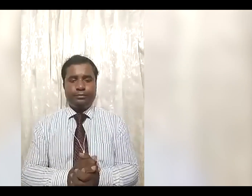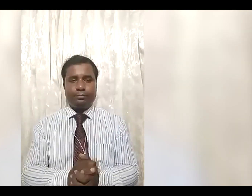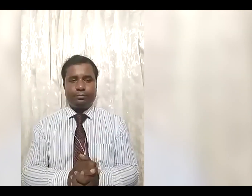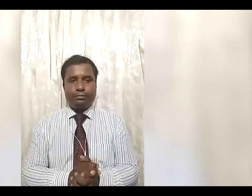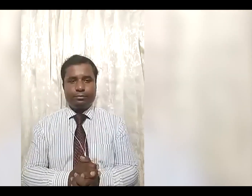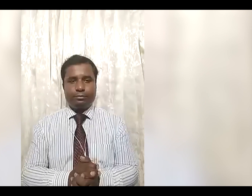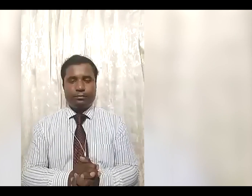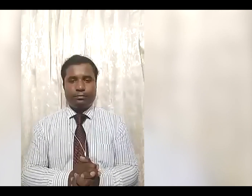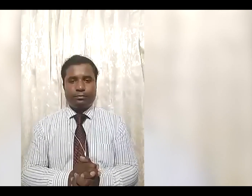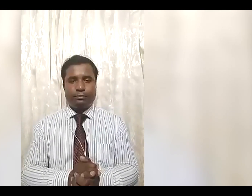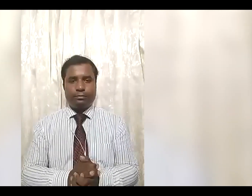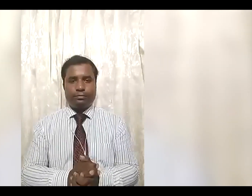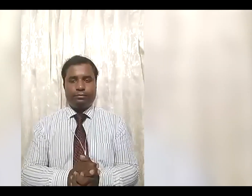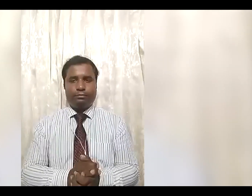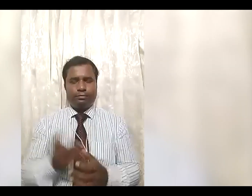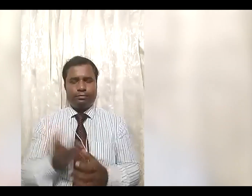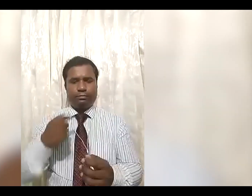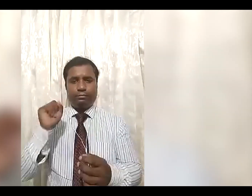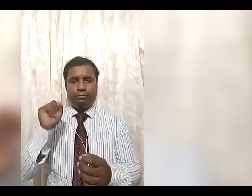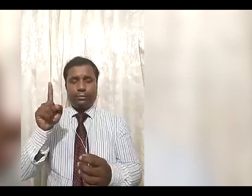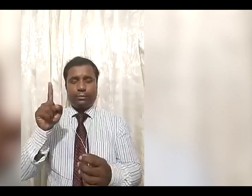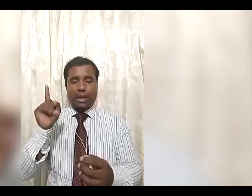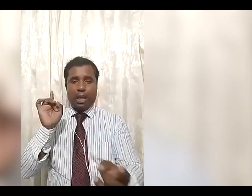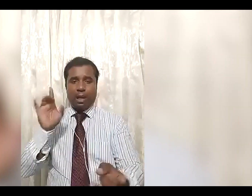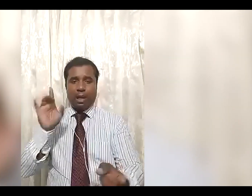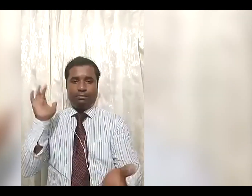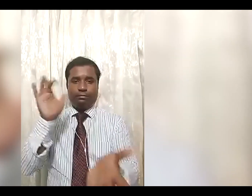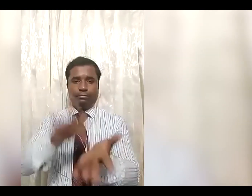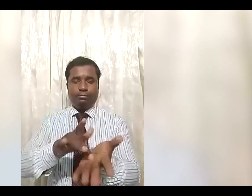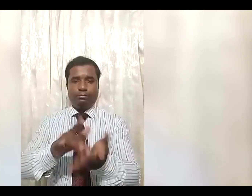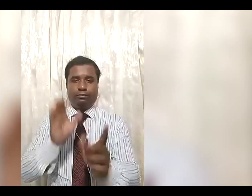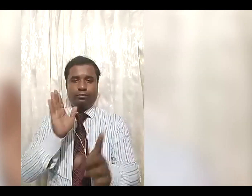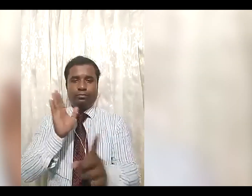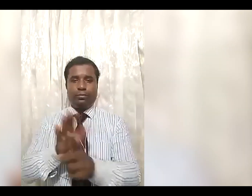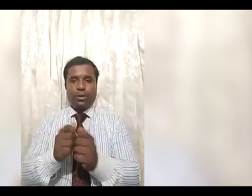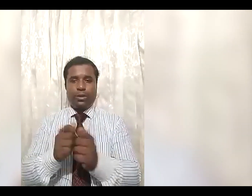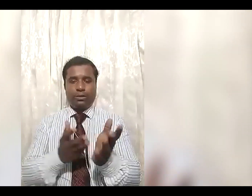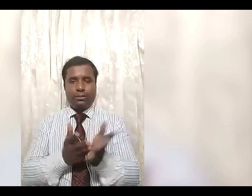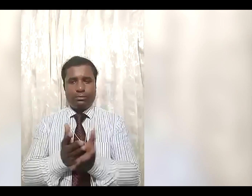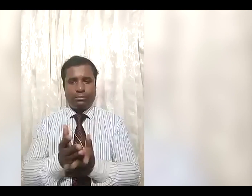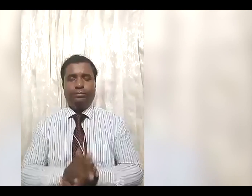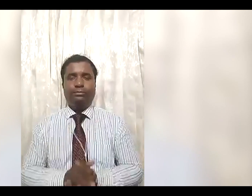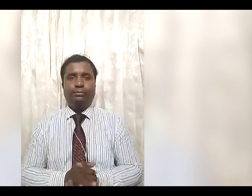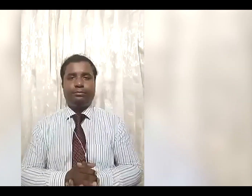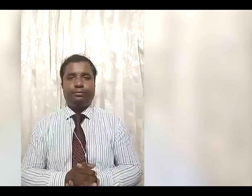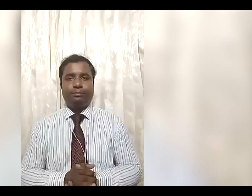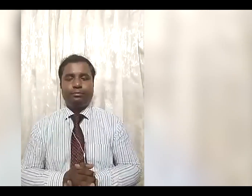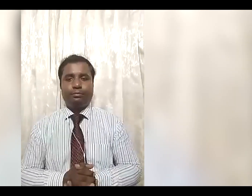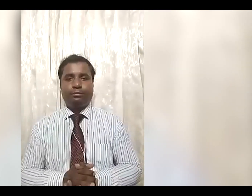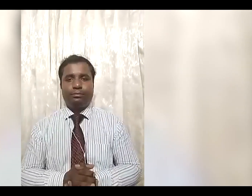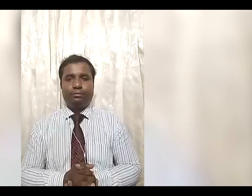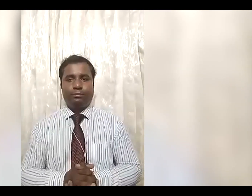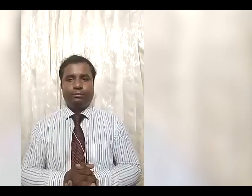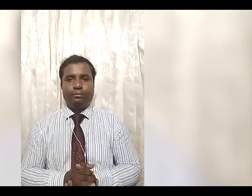Does that seem like an appropriate thought? The push for alternative voting measures, is that what you're saying? Yeah.